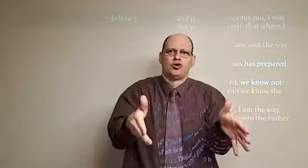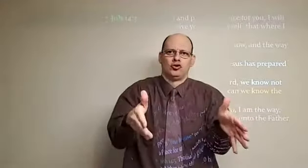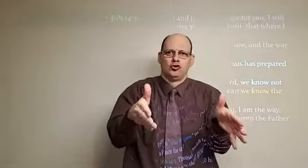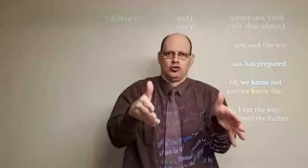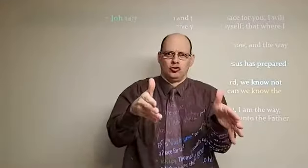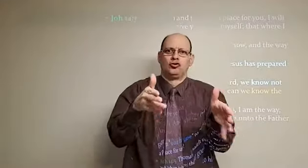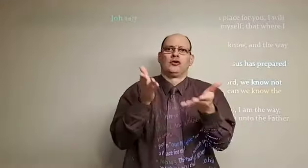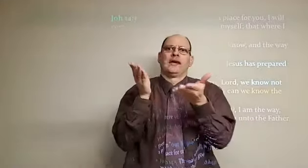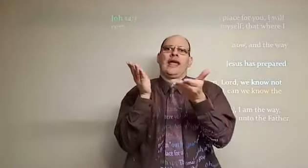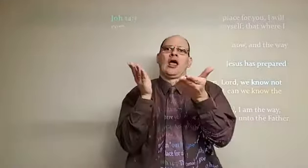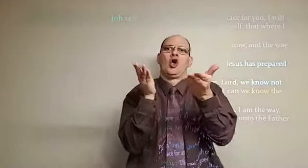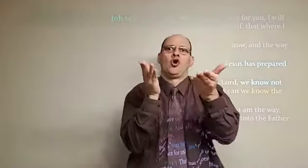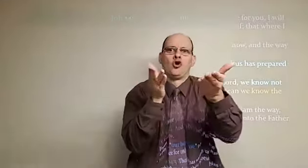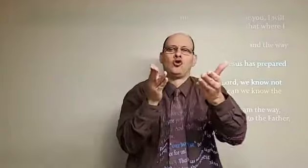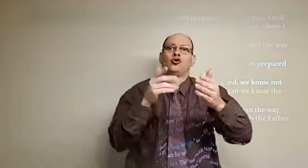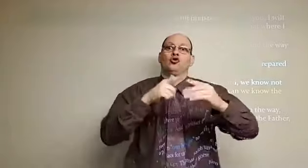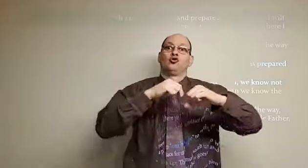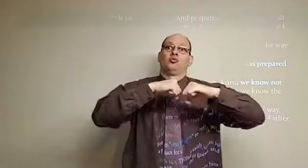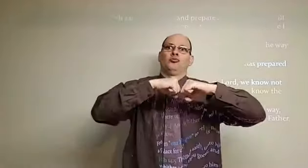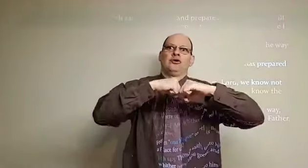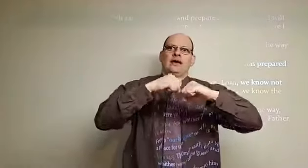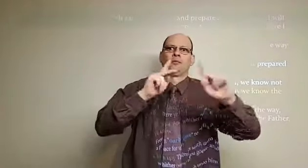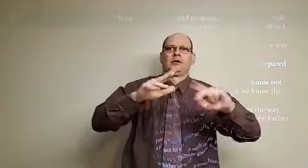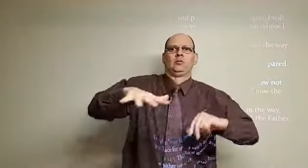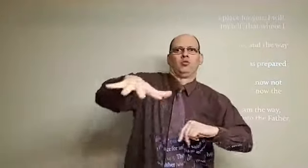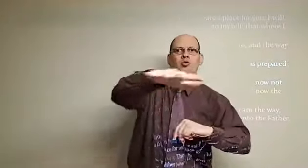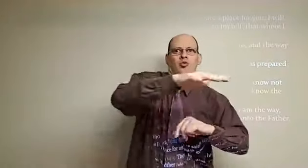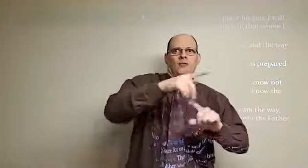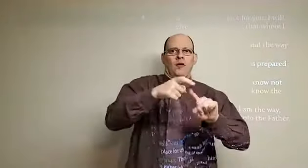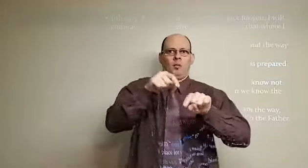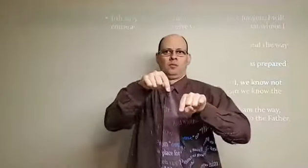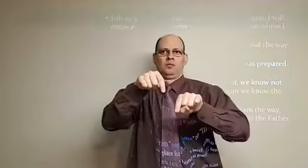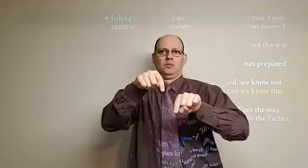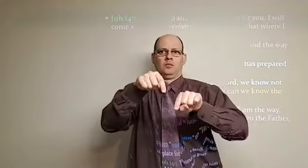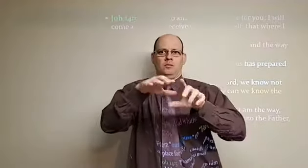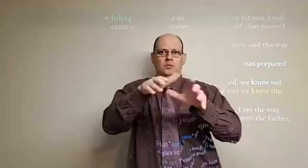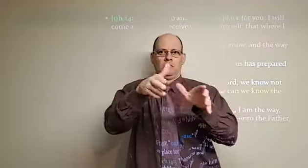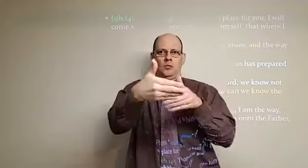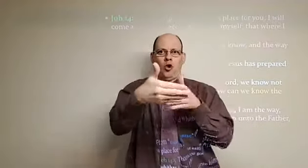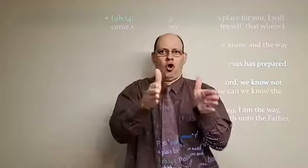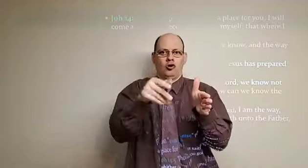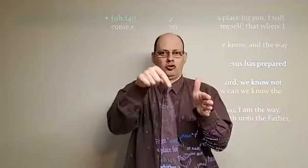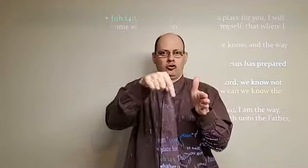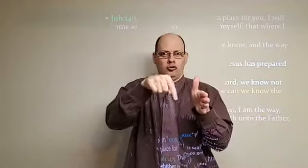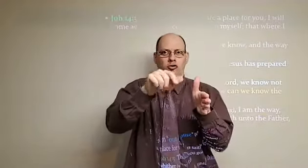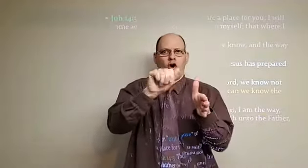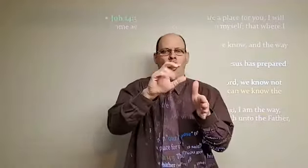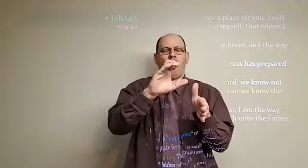and when they preserved the Ark they would have to cover it as they would carry it a certain way